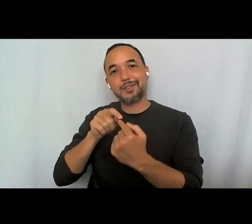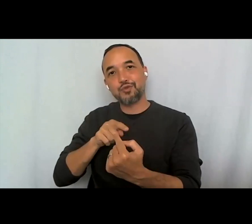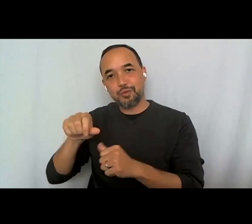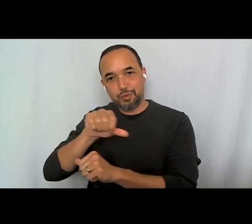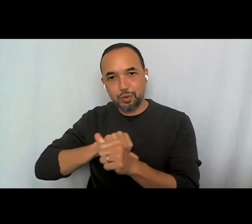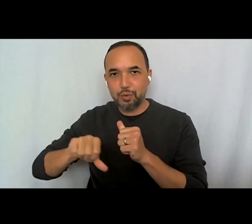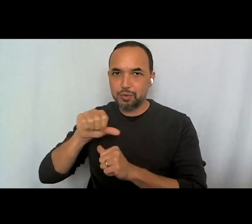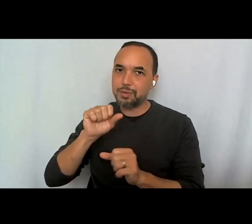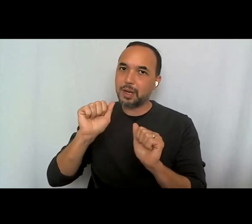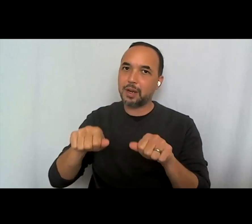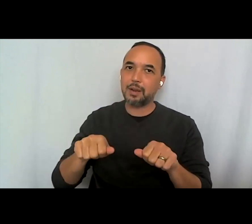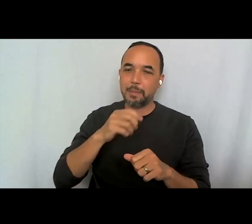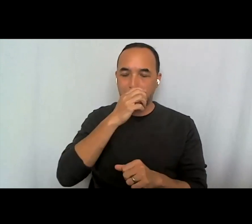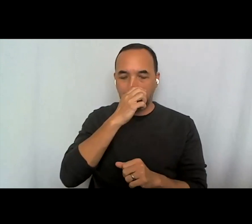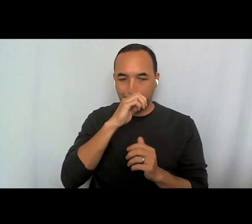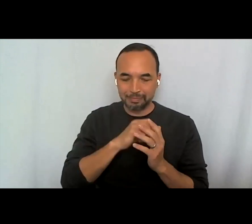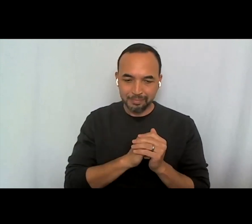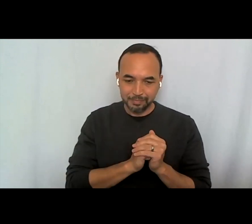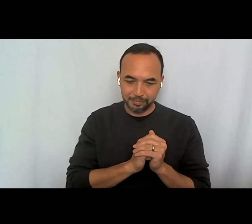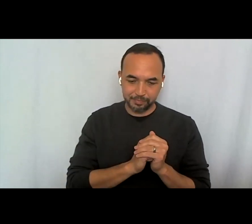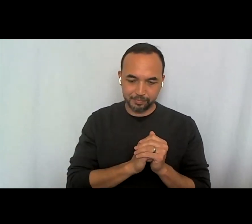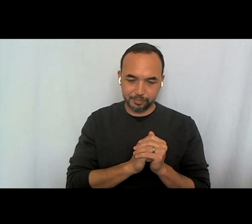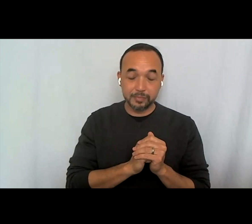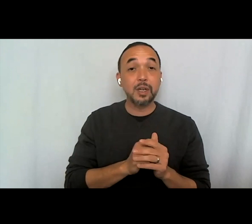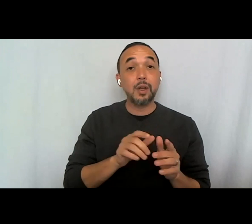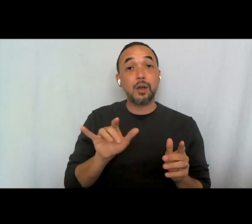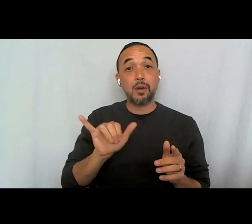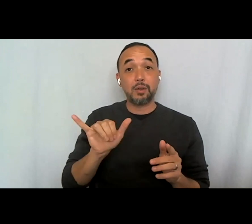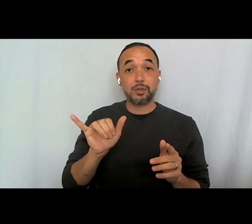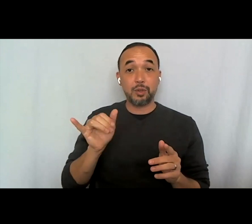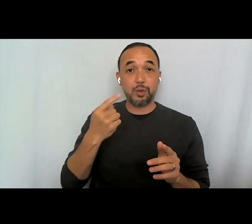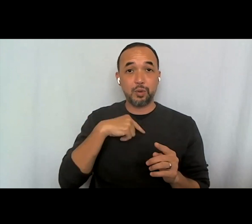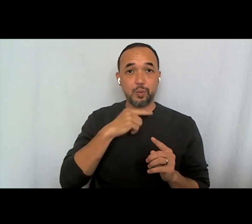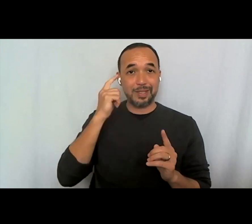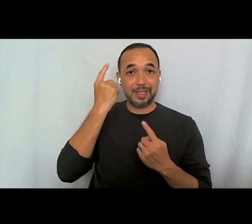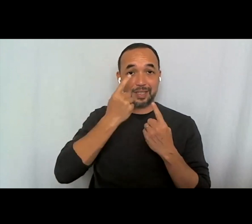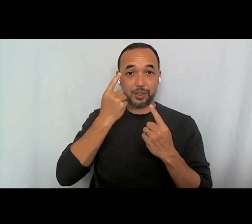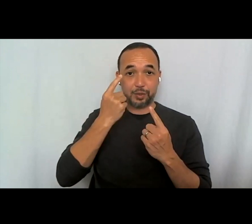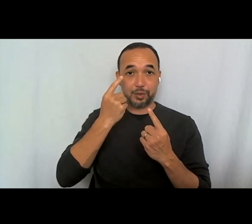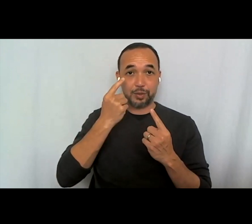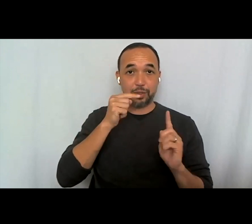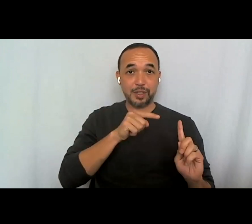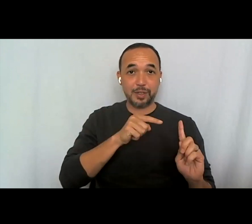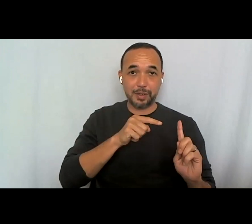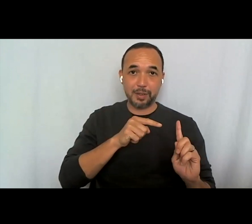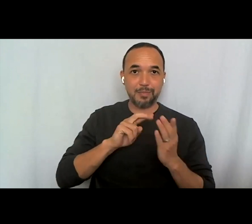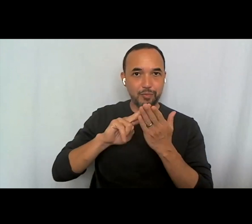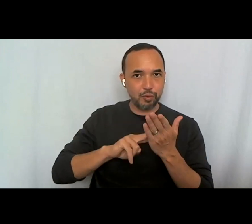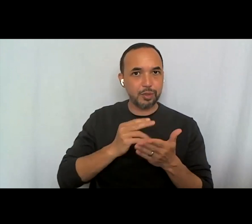We also looked at having him enroll in some highly rated private schools